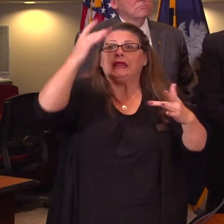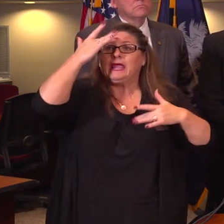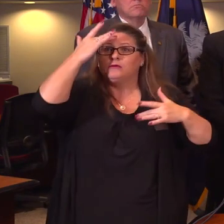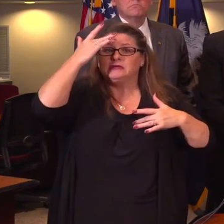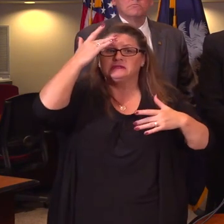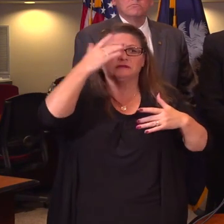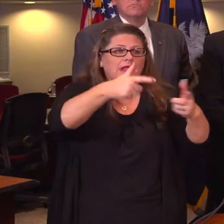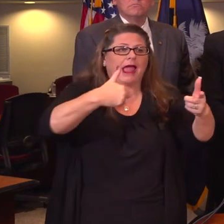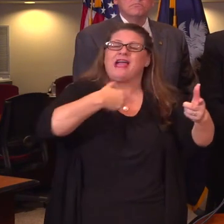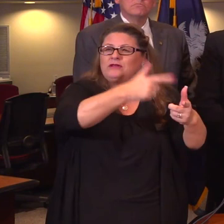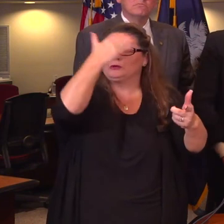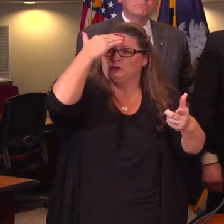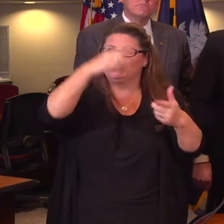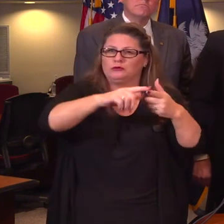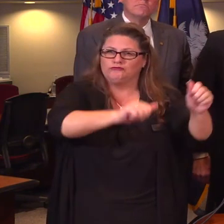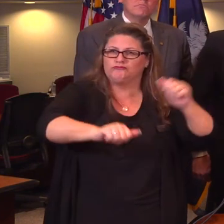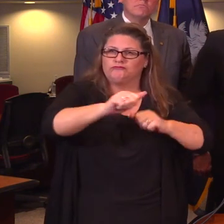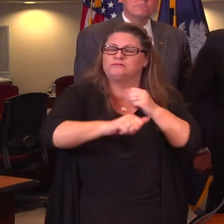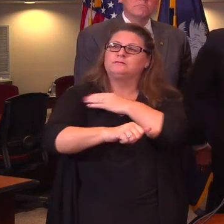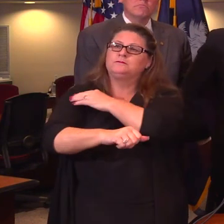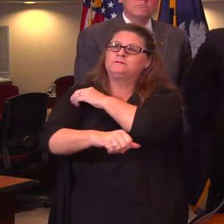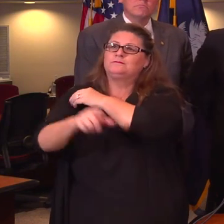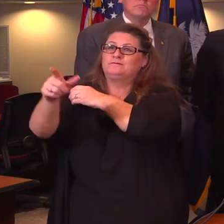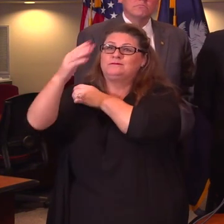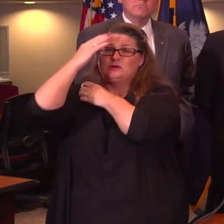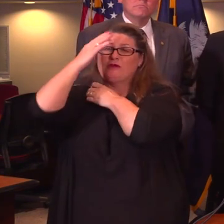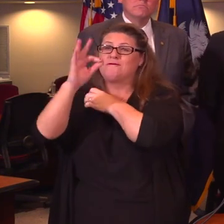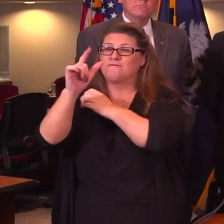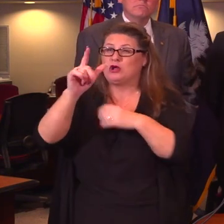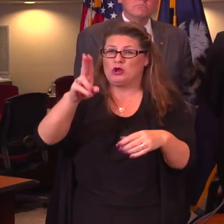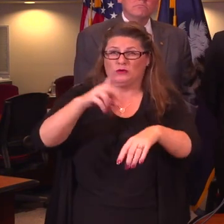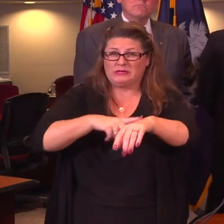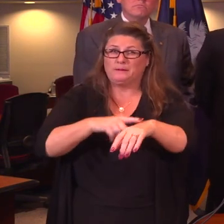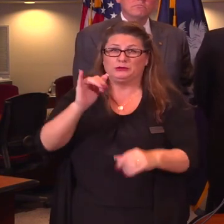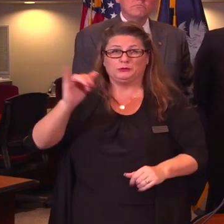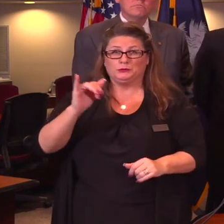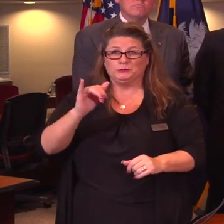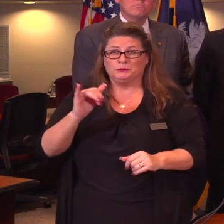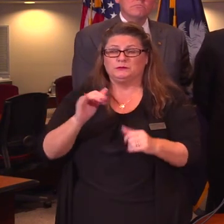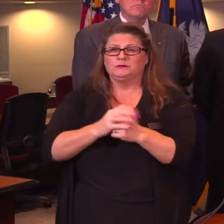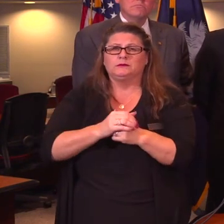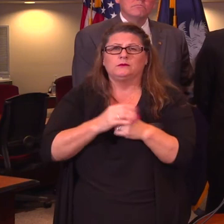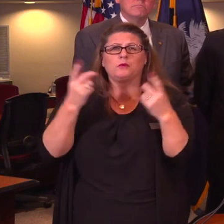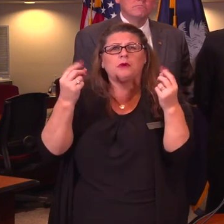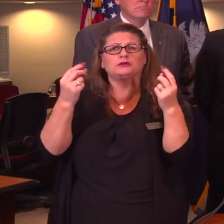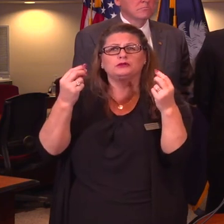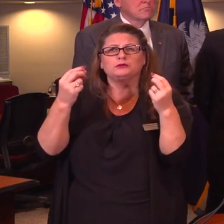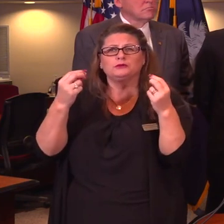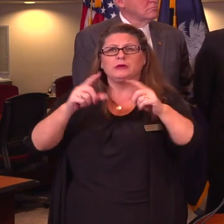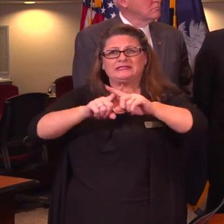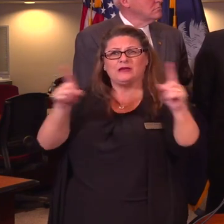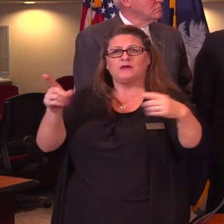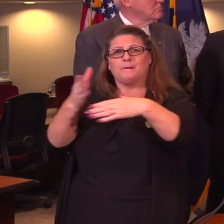been recognized. And just to clarify, since we're also in the middle of flu season, for people not in the medical field, I guess what are the two distinctions or